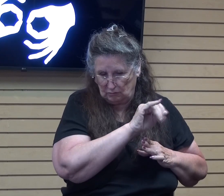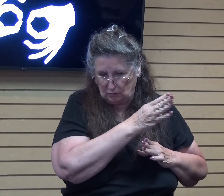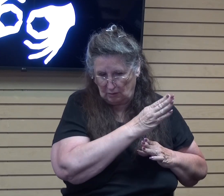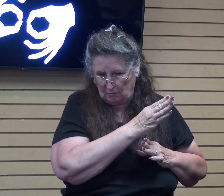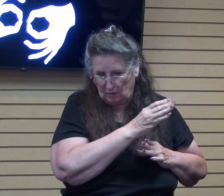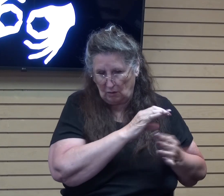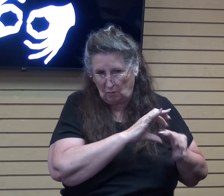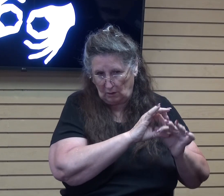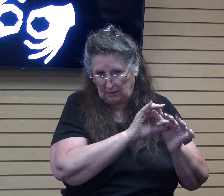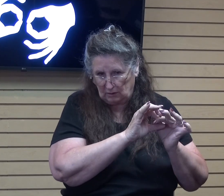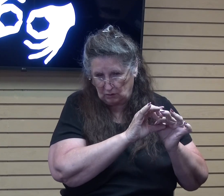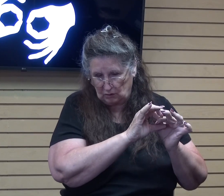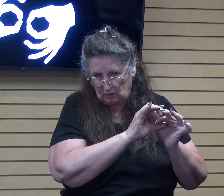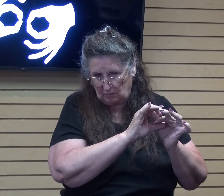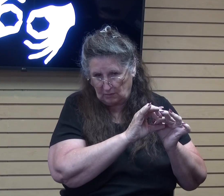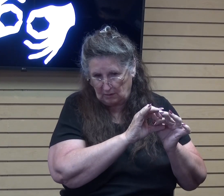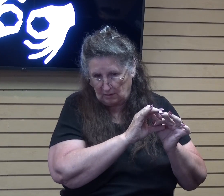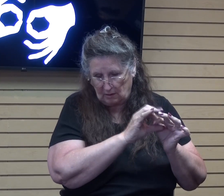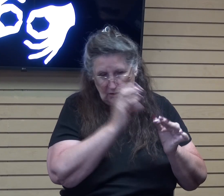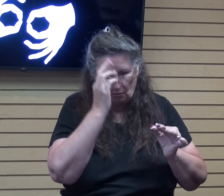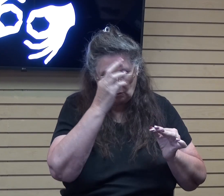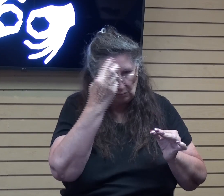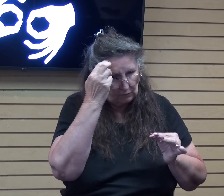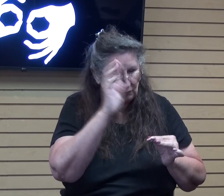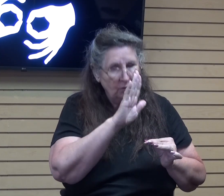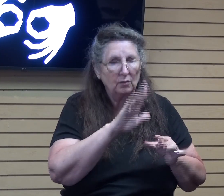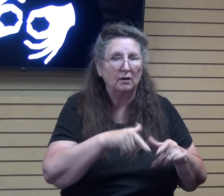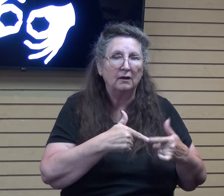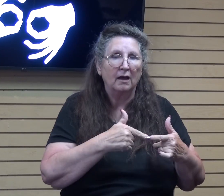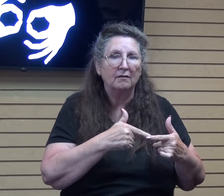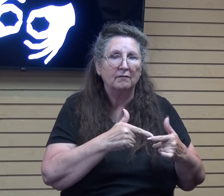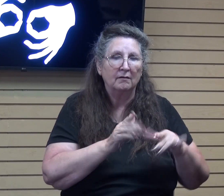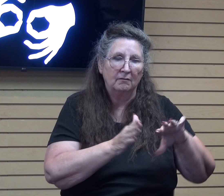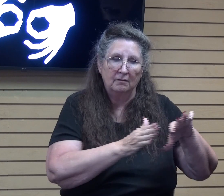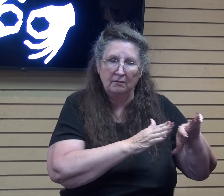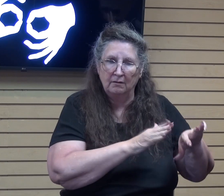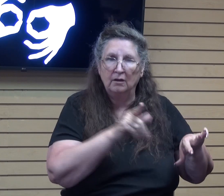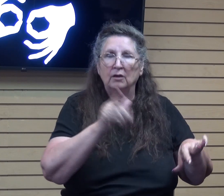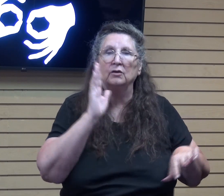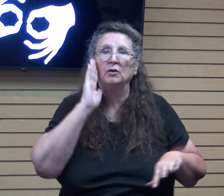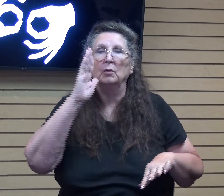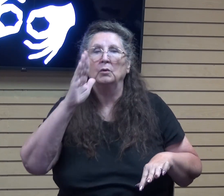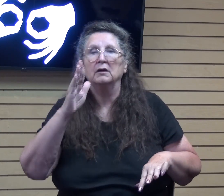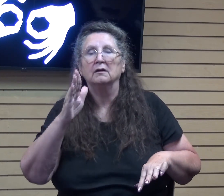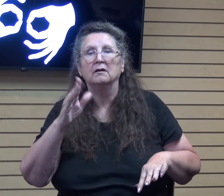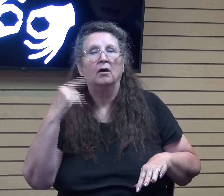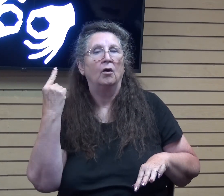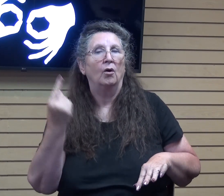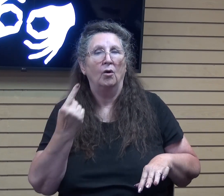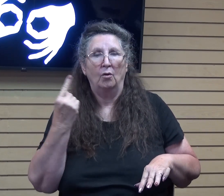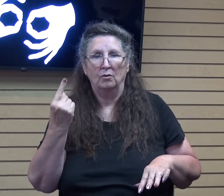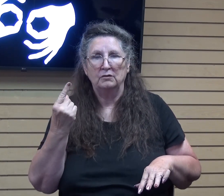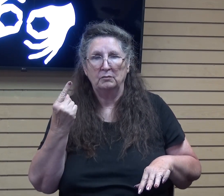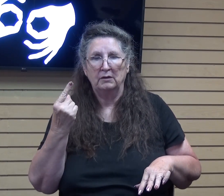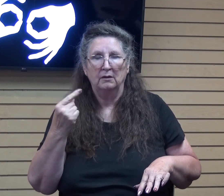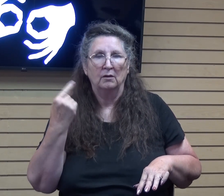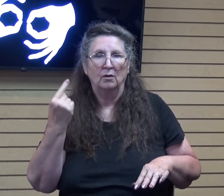relationships, purpose of life. You will always be the only true